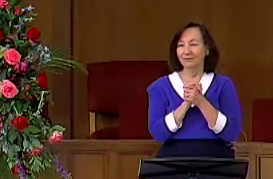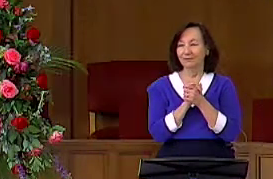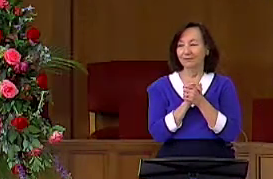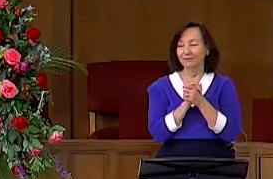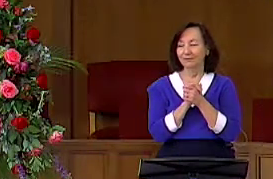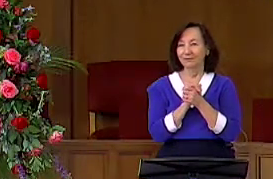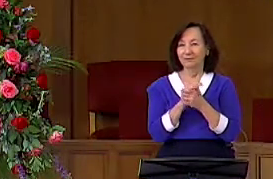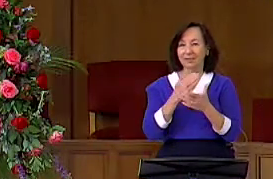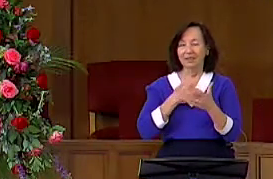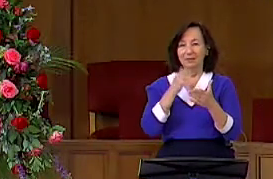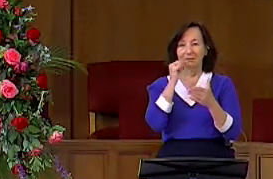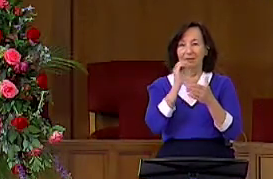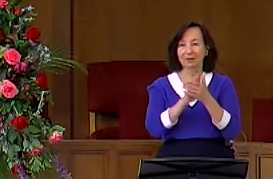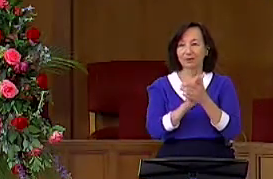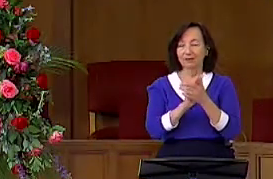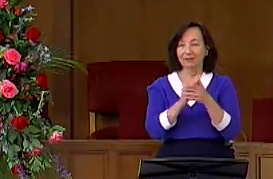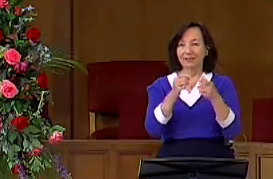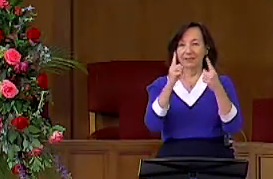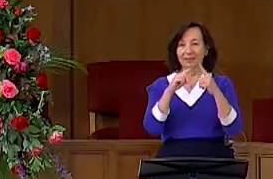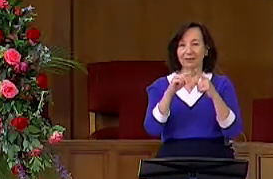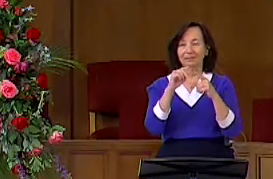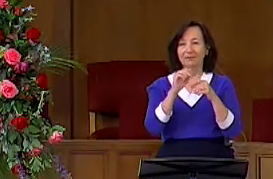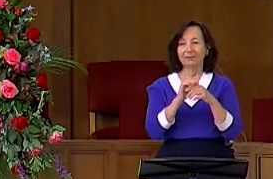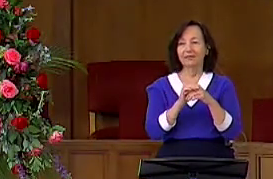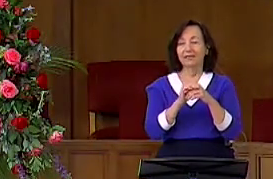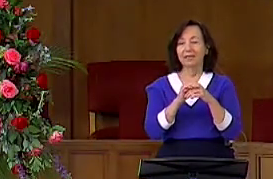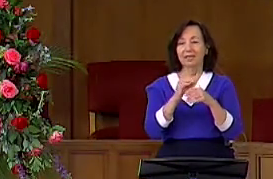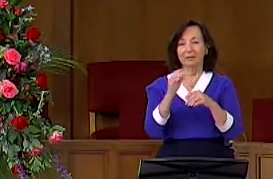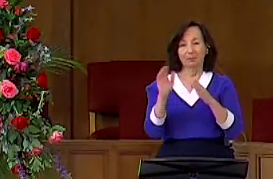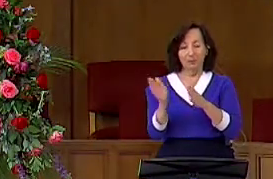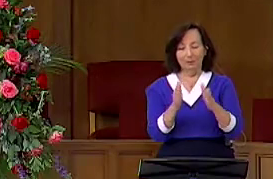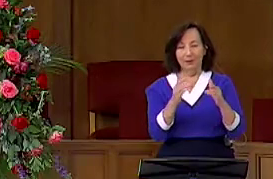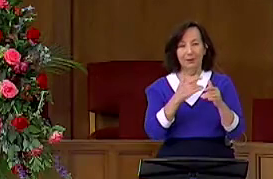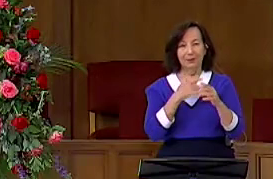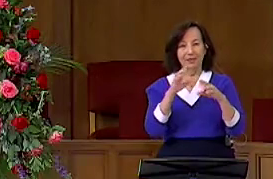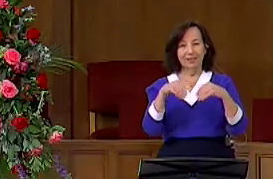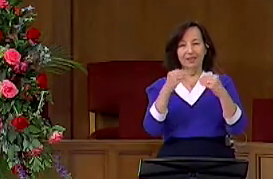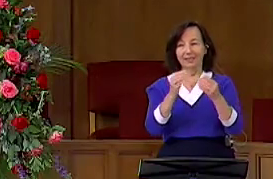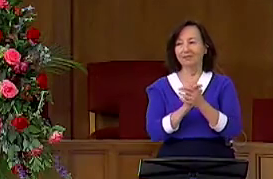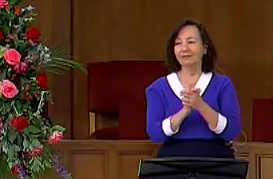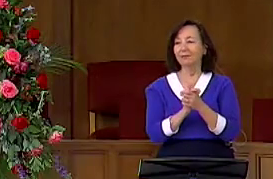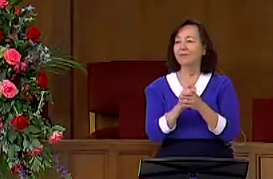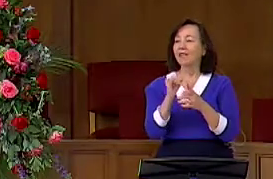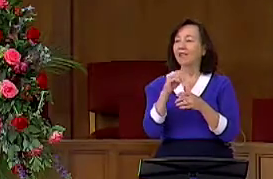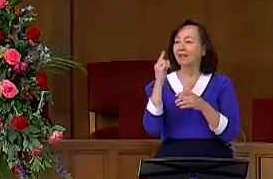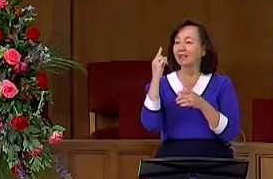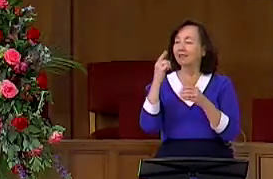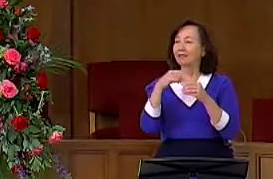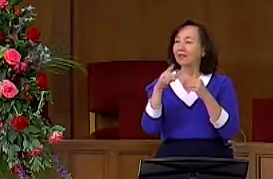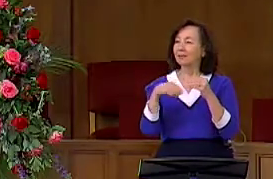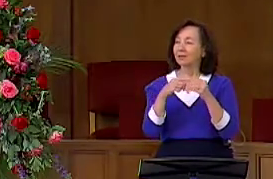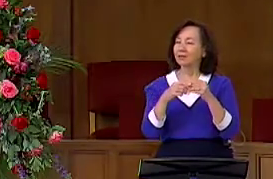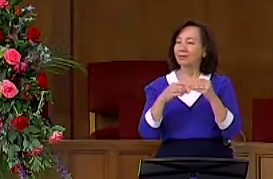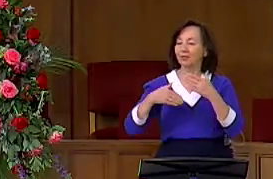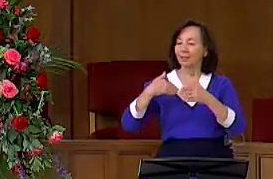Lupi is going to come as we prepare our hearts to give today. I think of a grateful